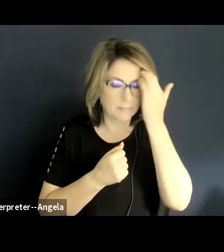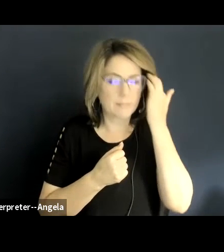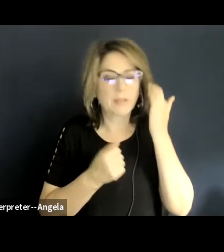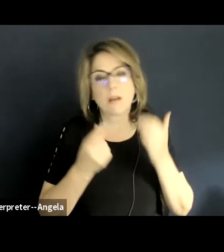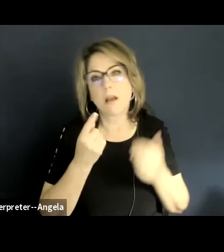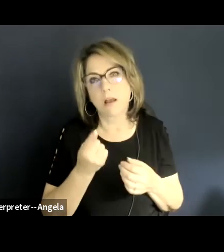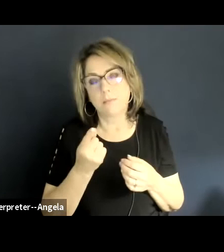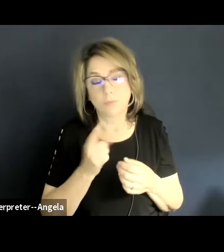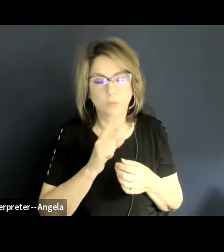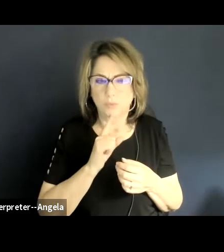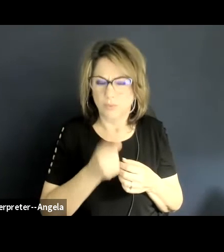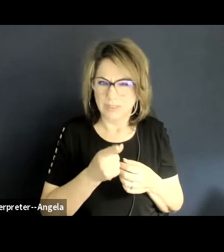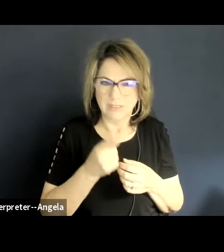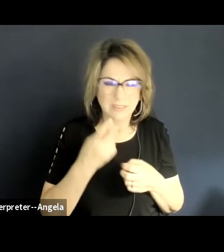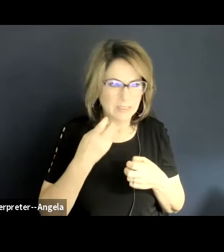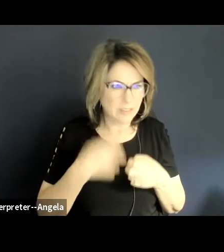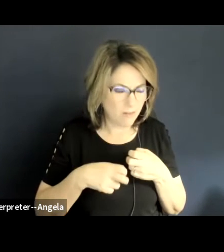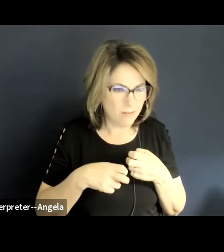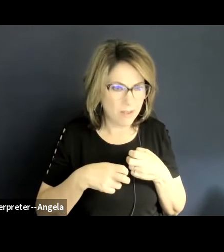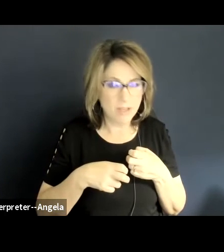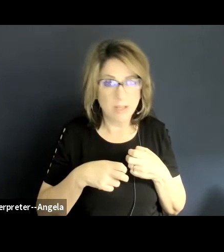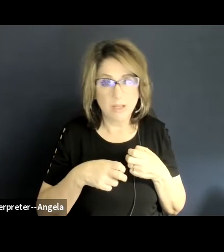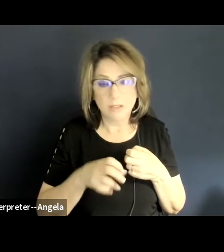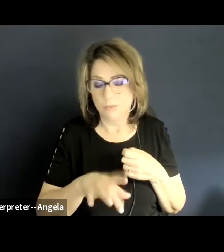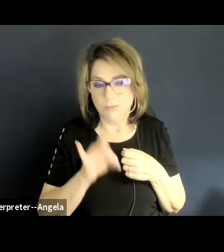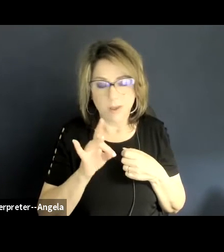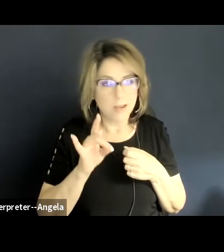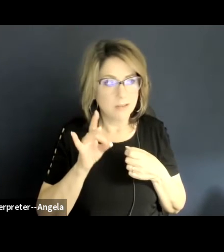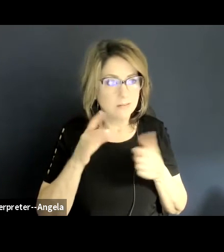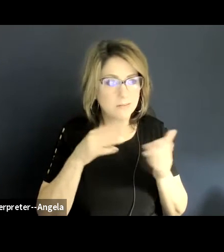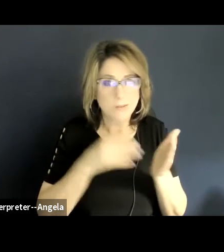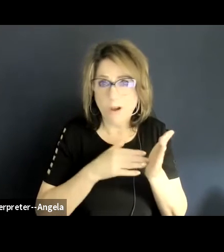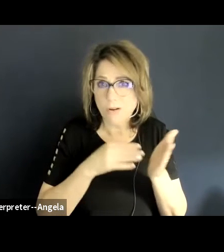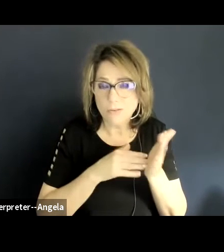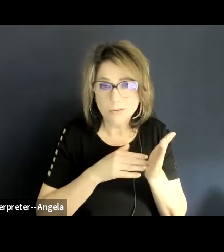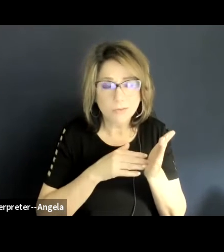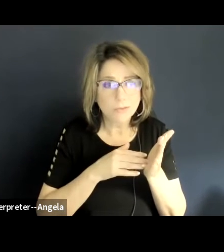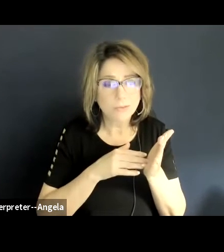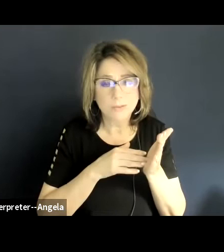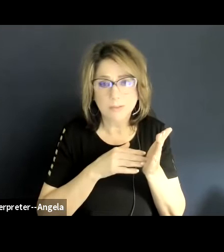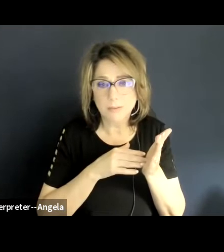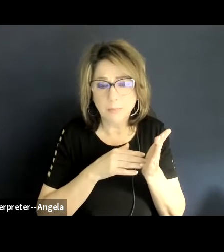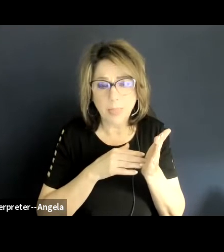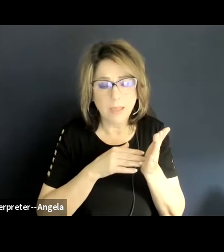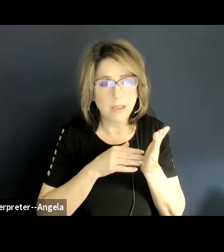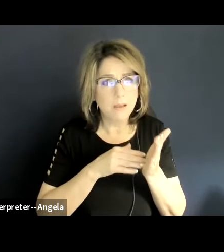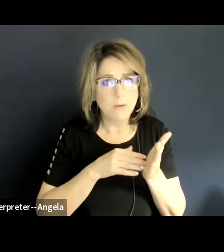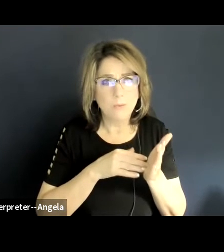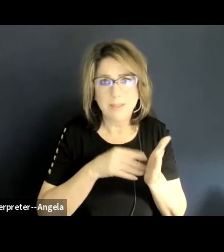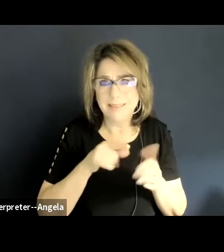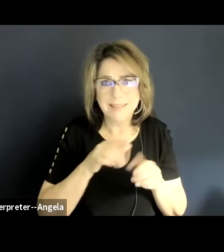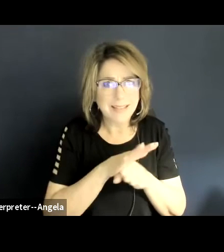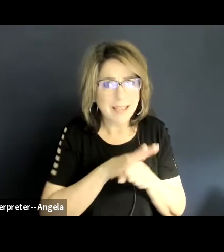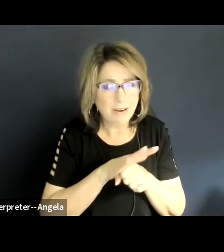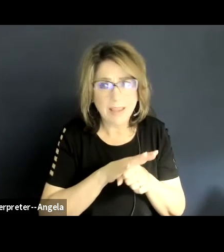it was really difficult, one, to find doctors within specific geographical areas.